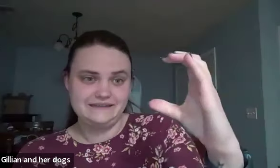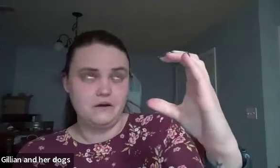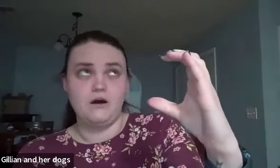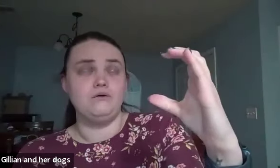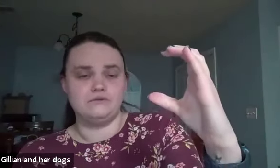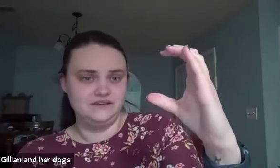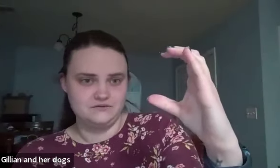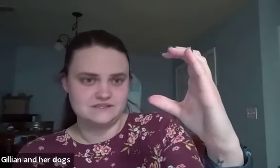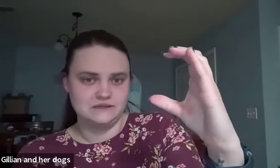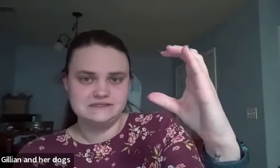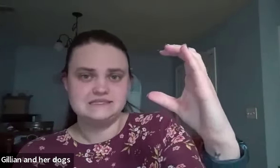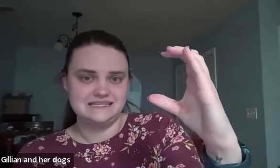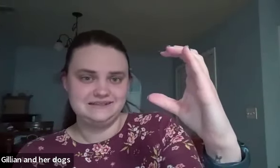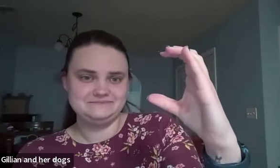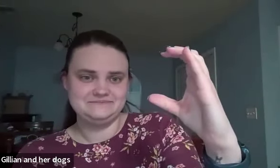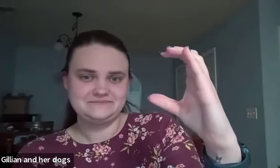really know this one, C.